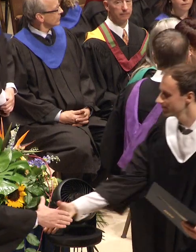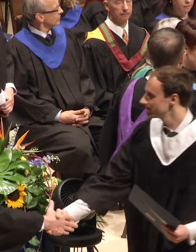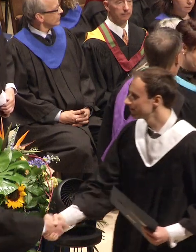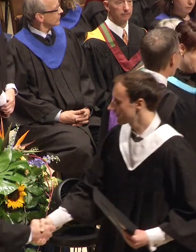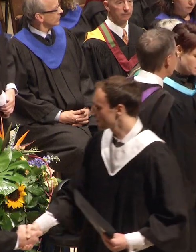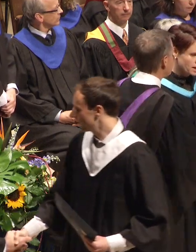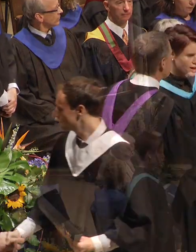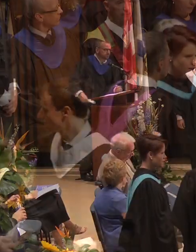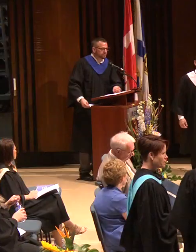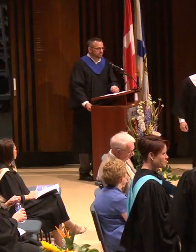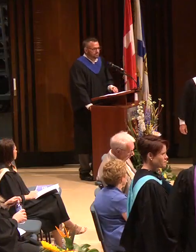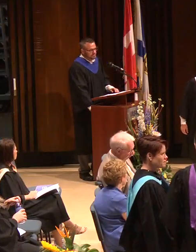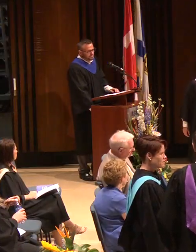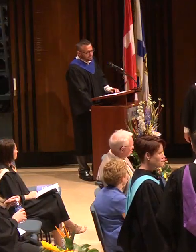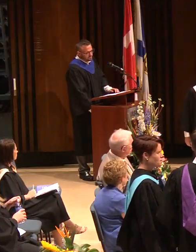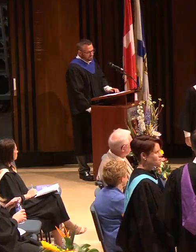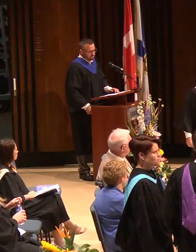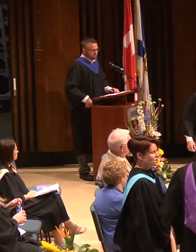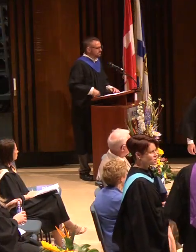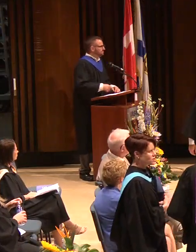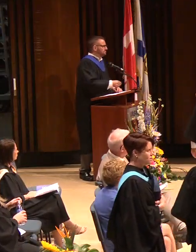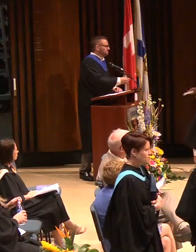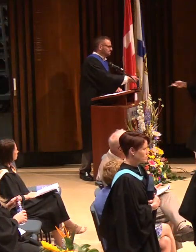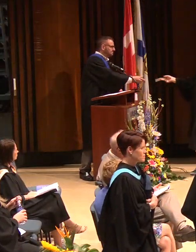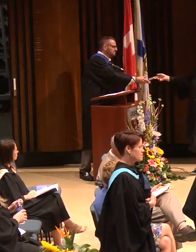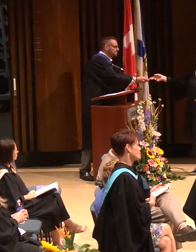Alan Donovan.